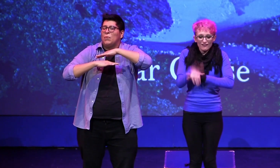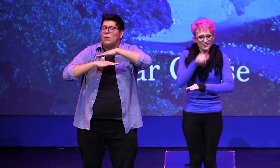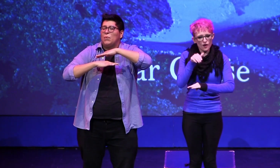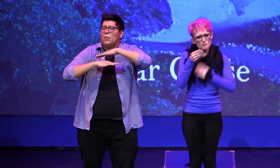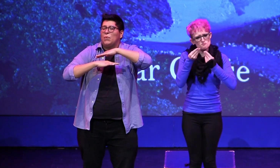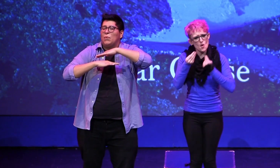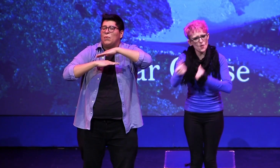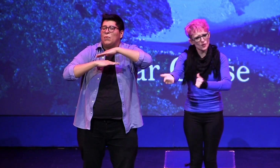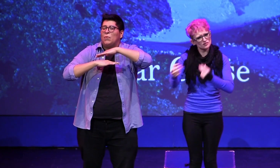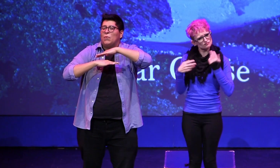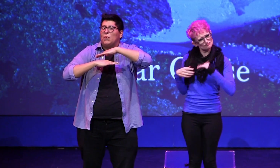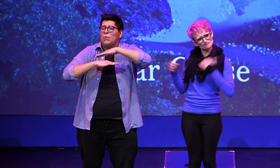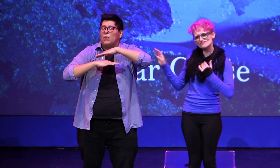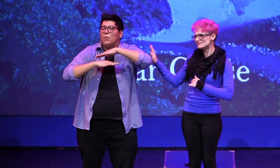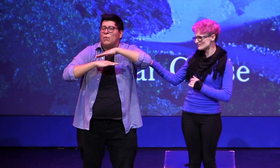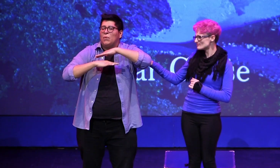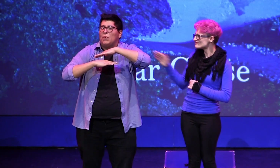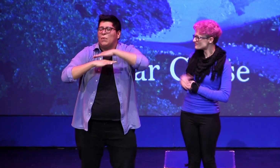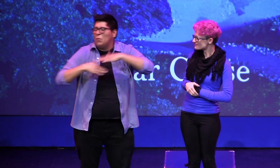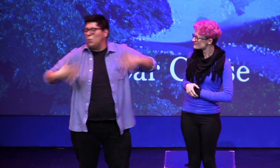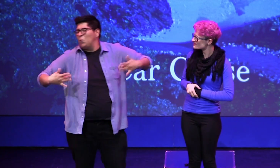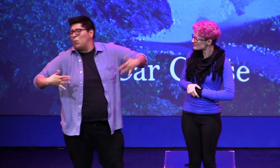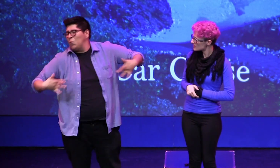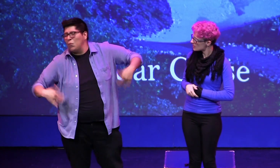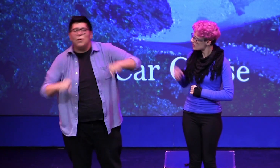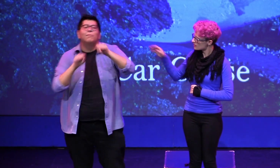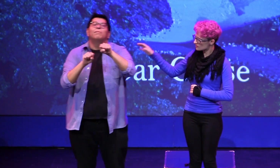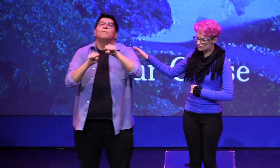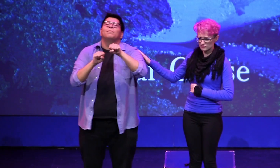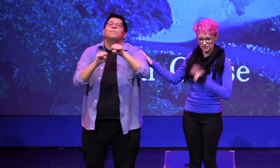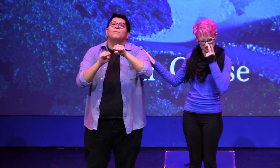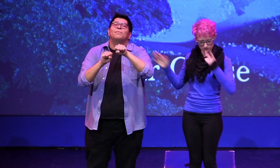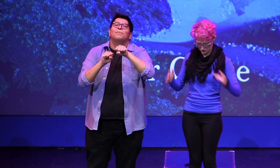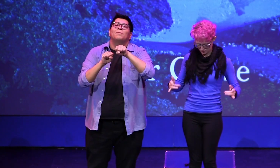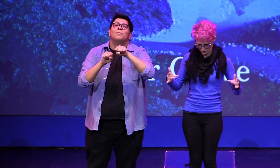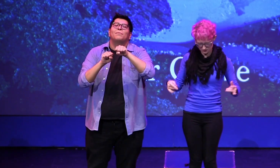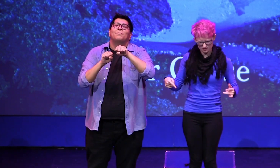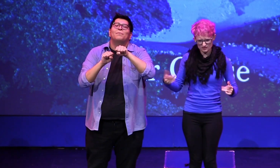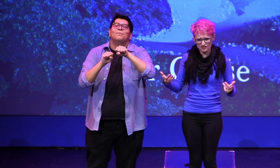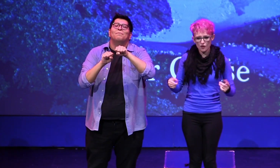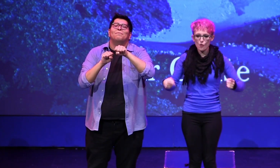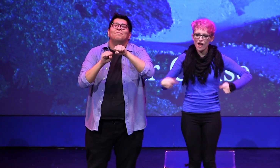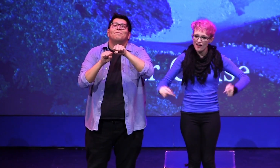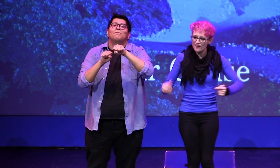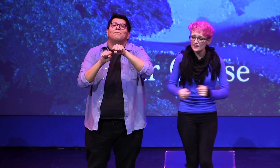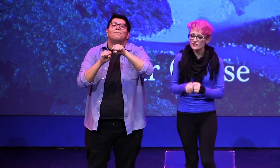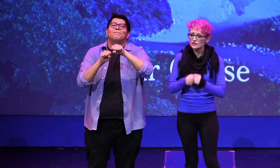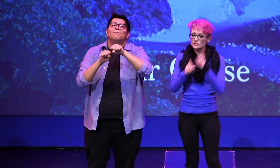Obviously, this is a freshly paved road. No potholes here. The wheels spinning. Wheels spinning,